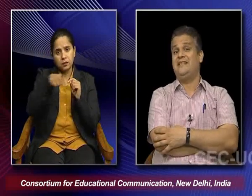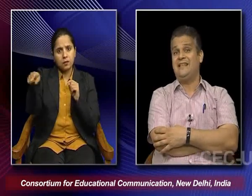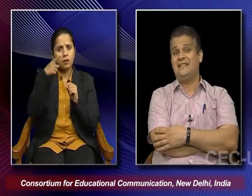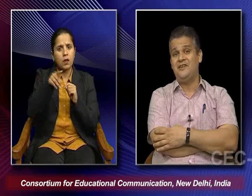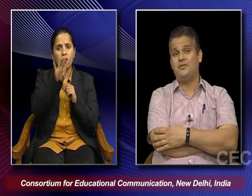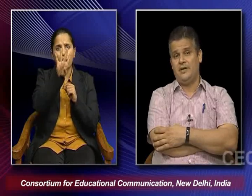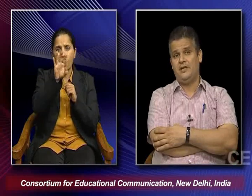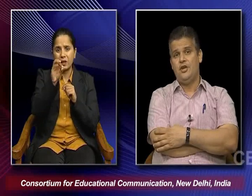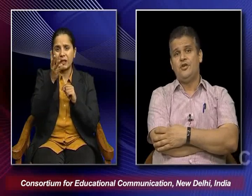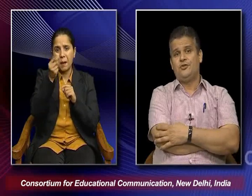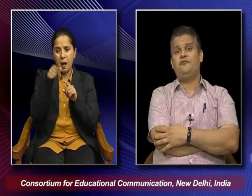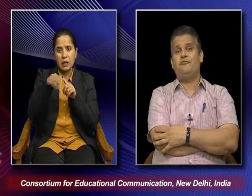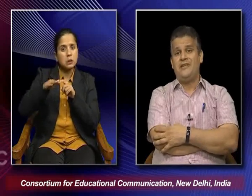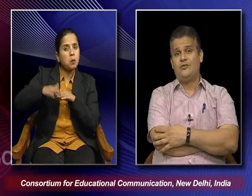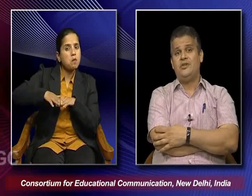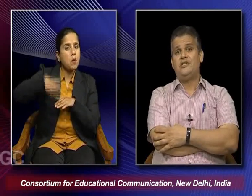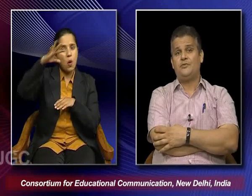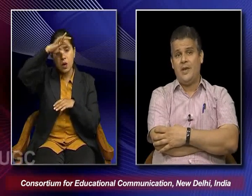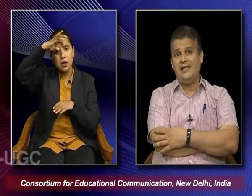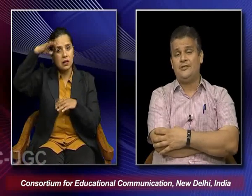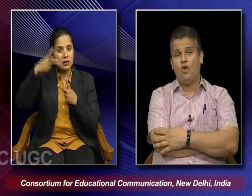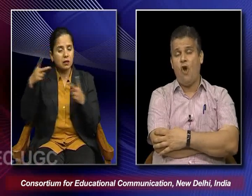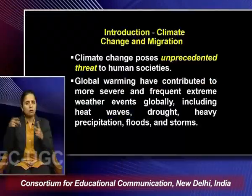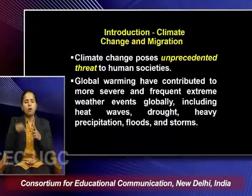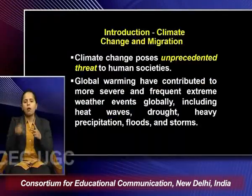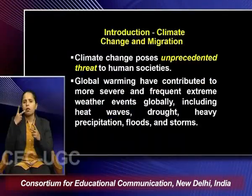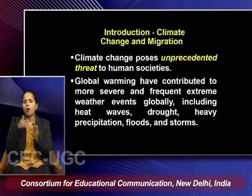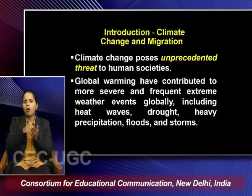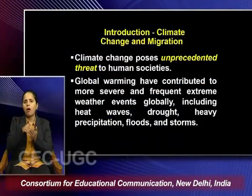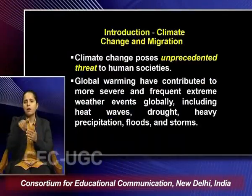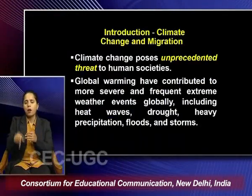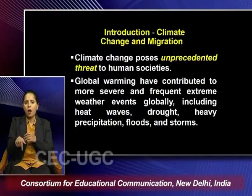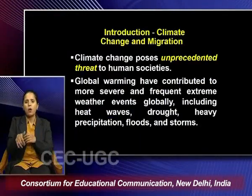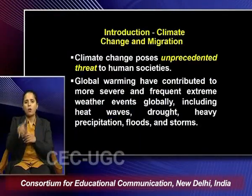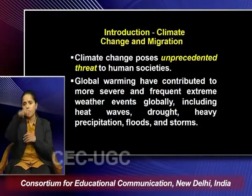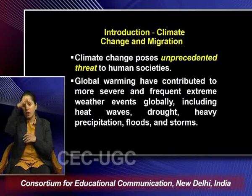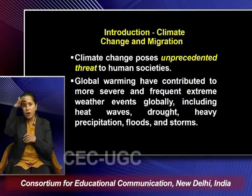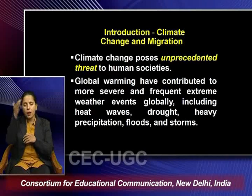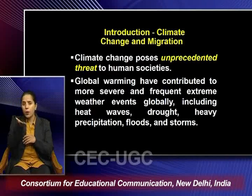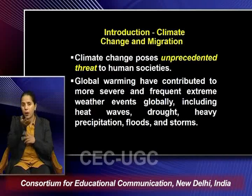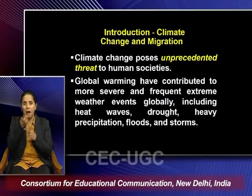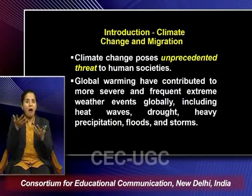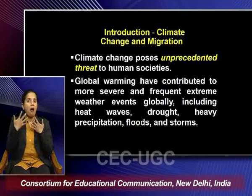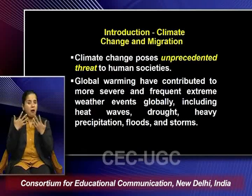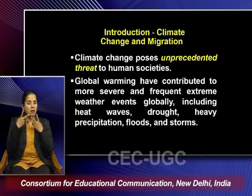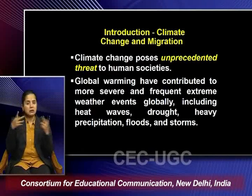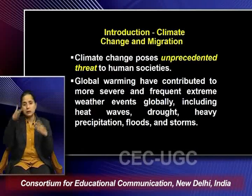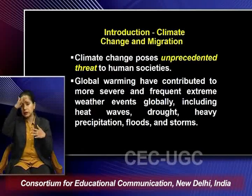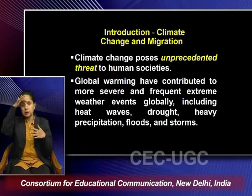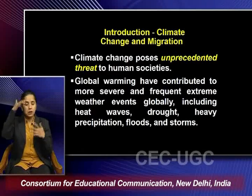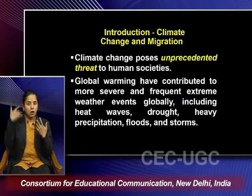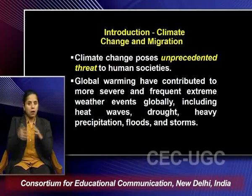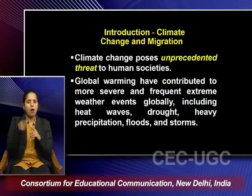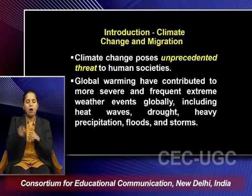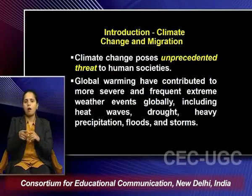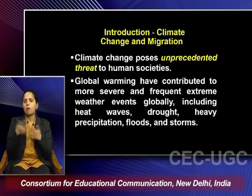40 degrees centigrade. So these frequent spells of heat waves is making huge toll